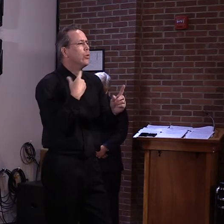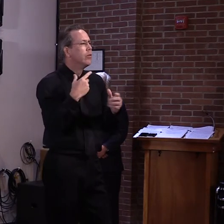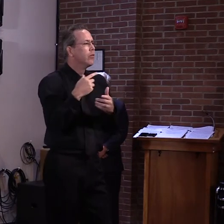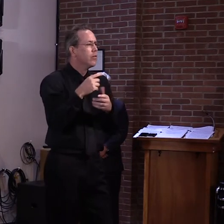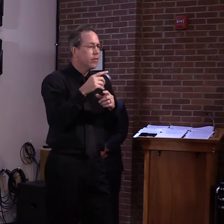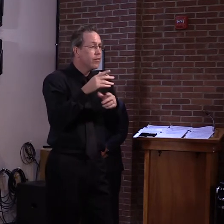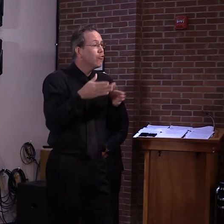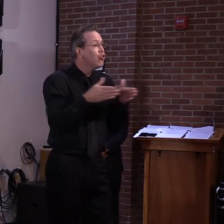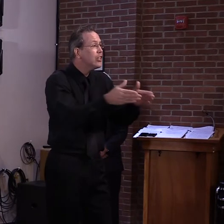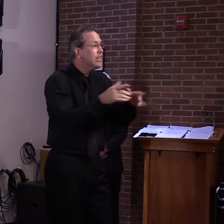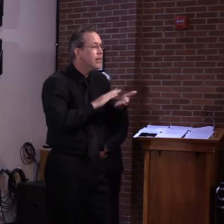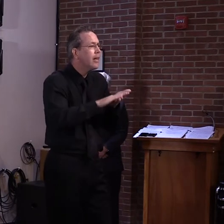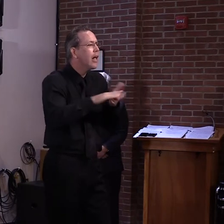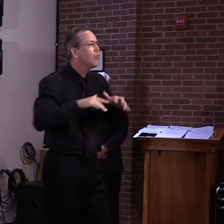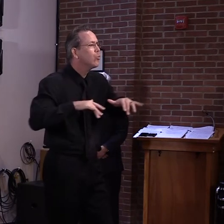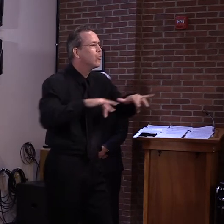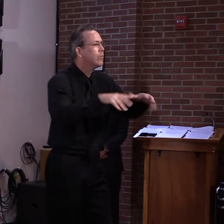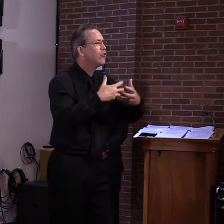but other pollutants of concern.